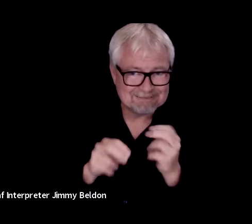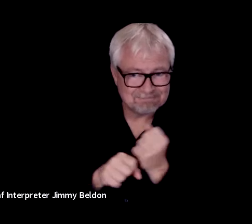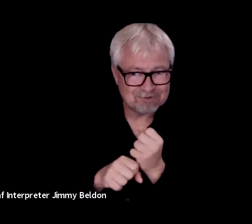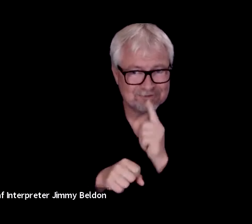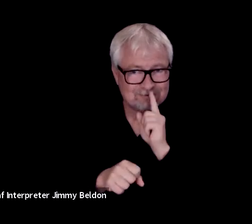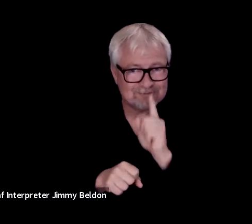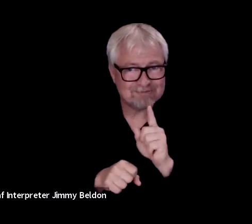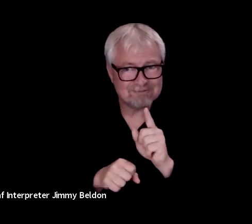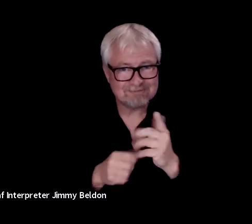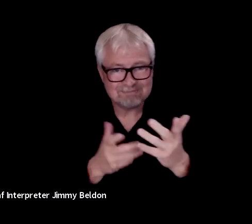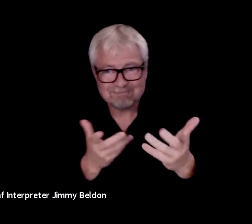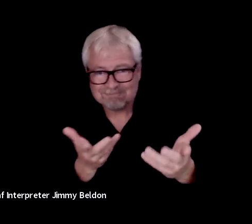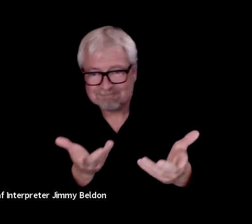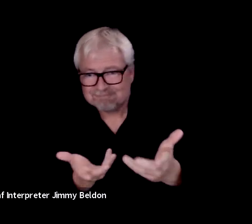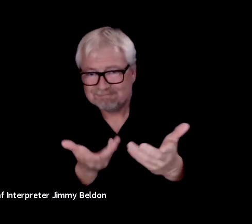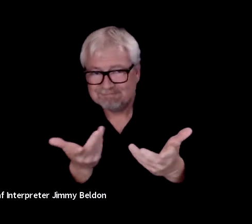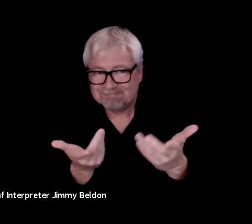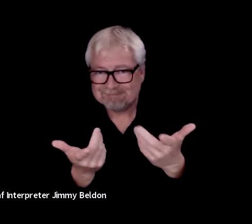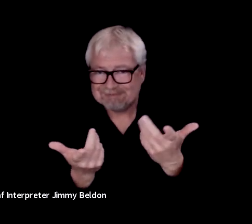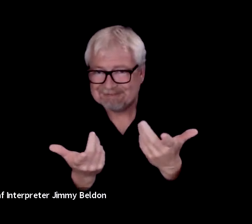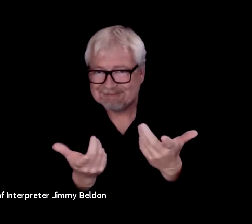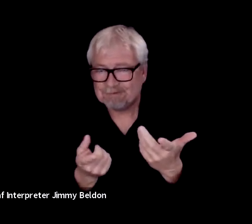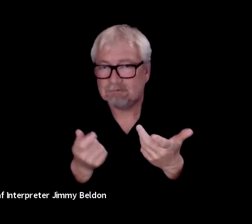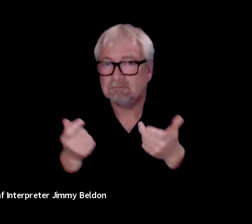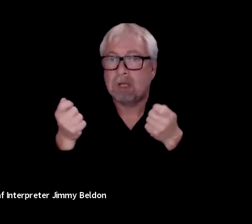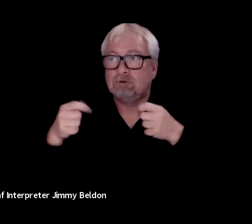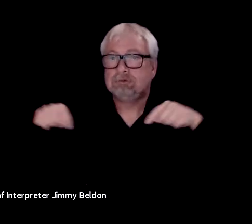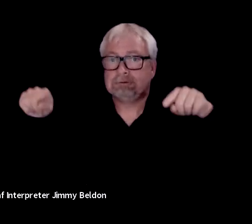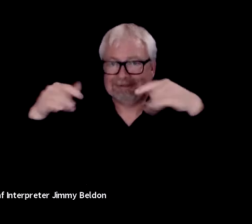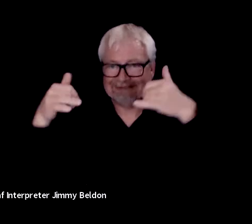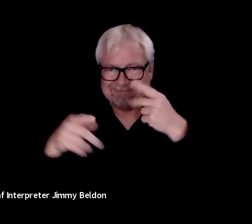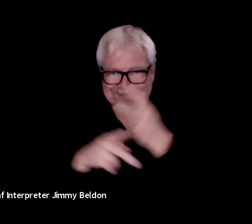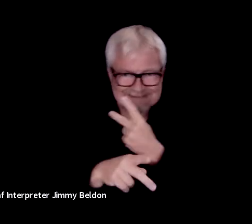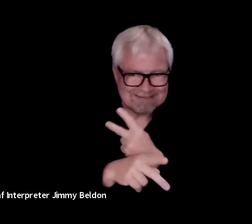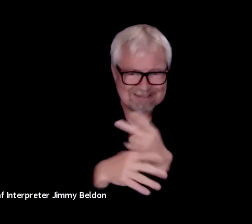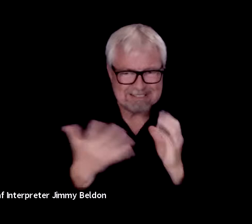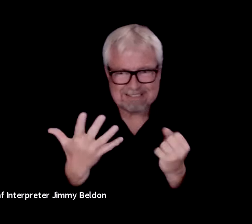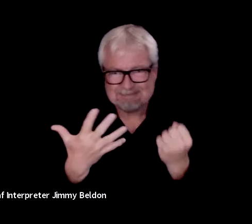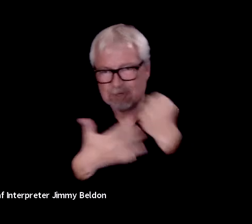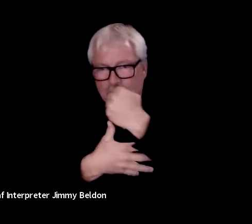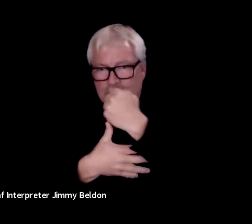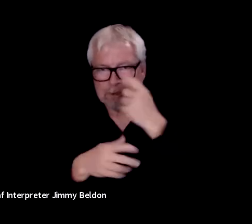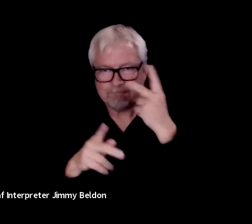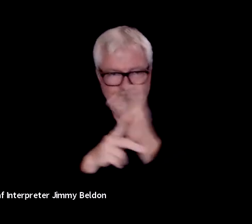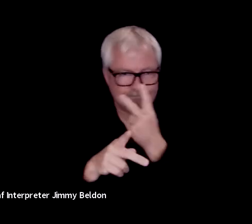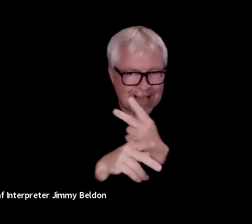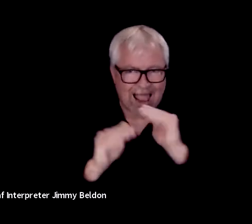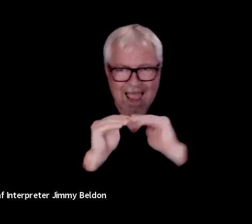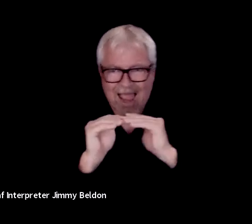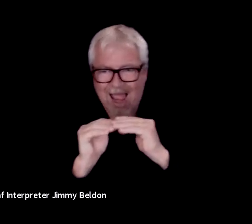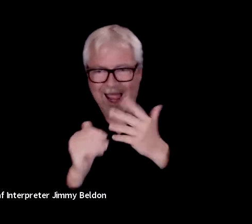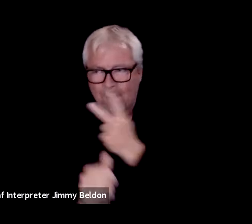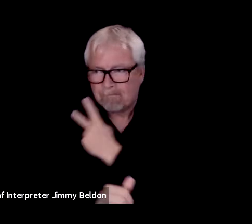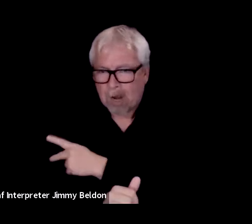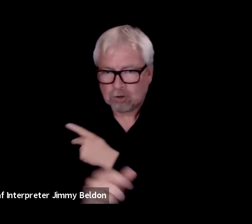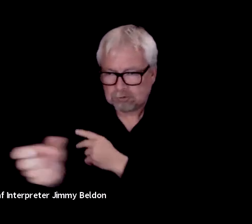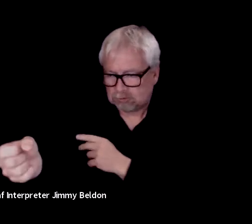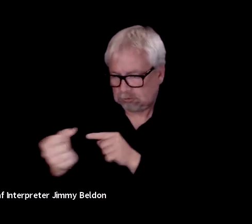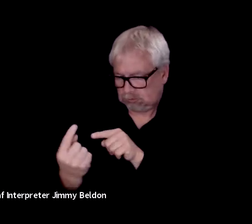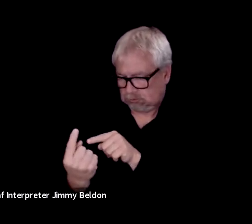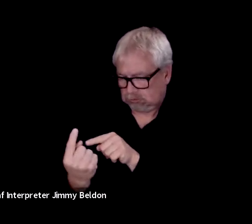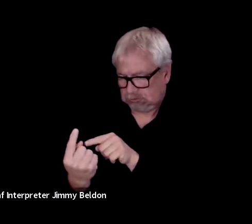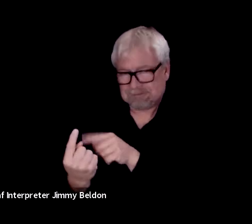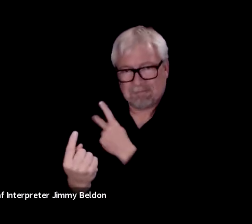are doing a lot to prioritize care for those who need it the most critically, and about the help they need. All of